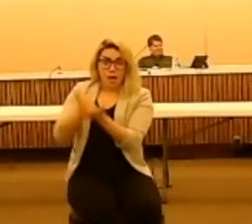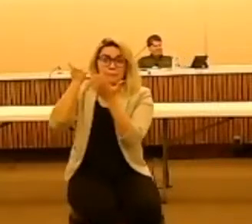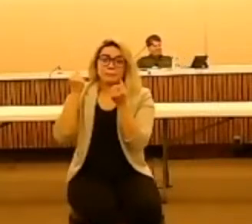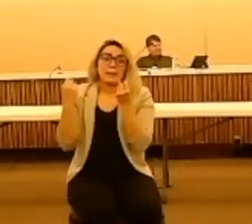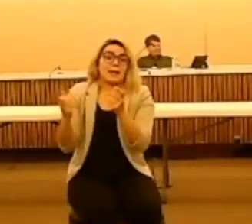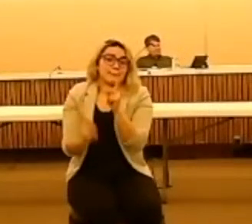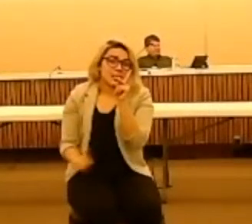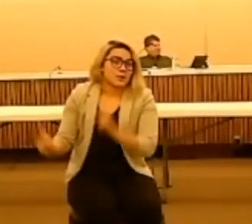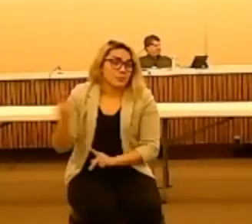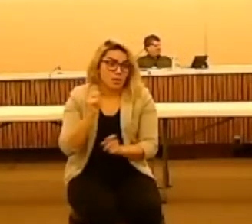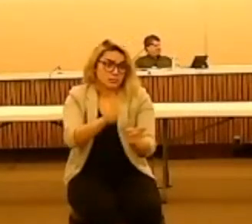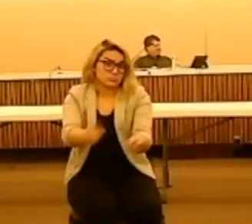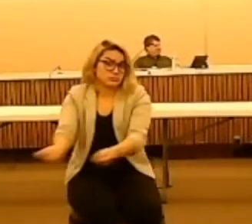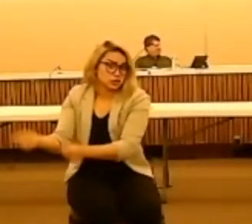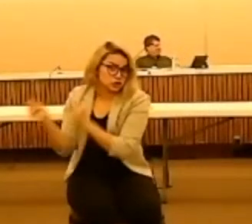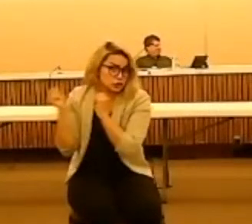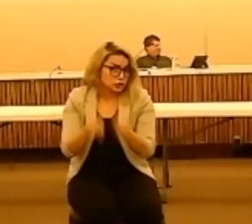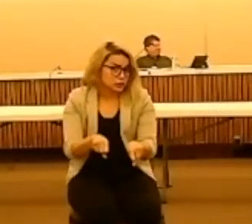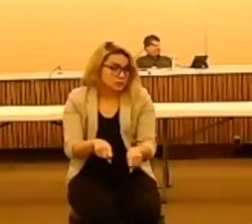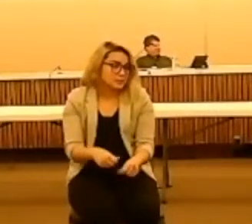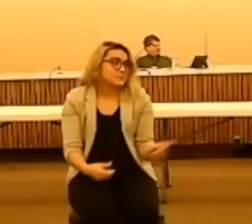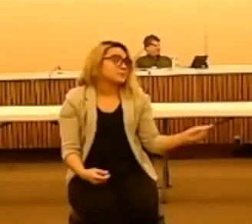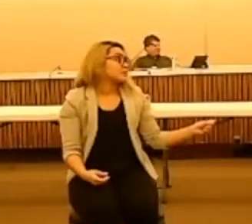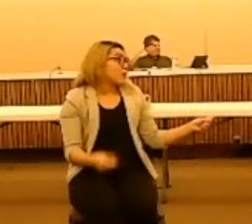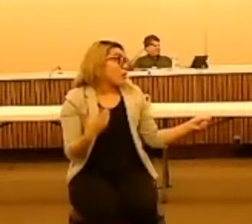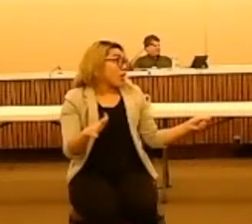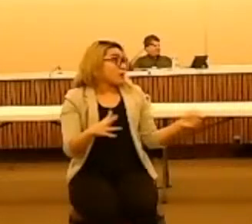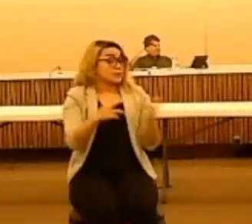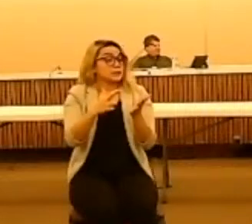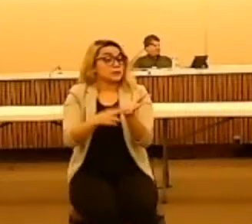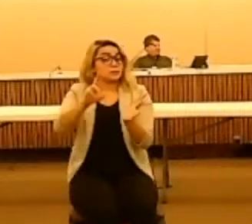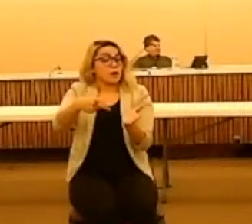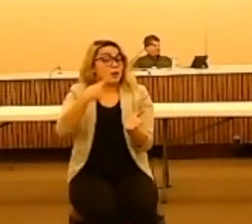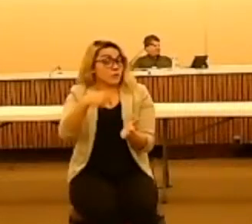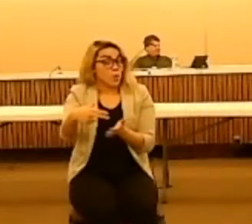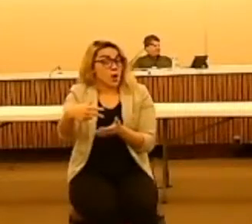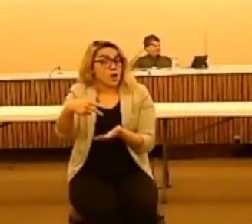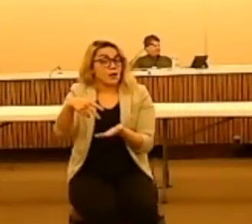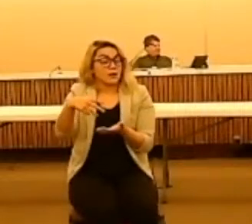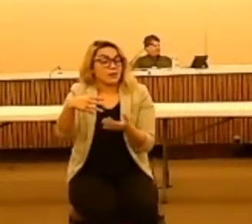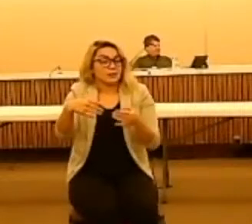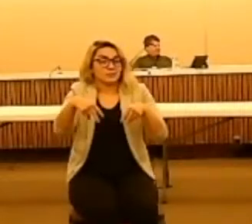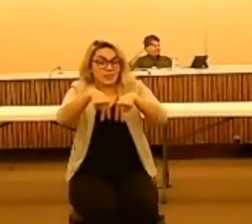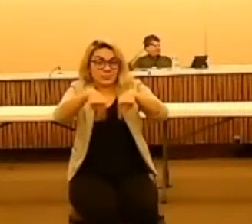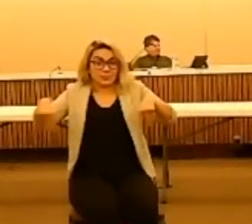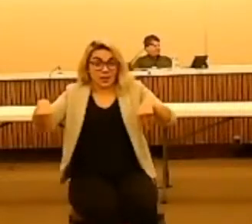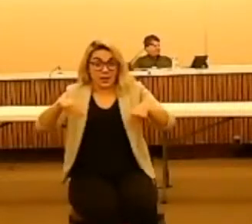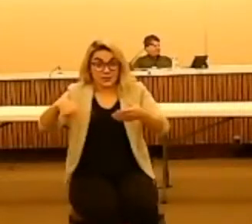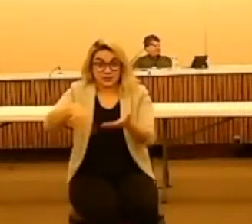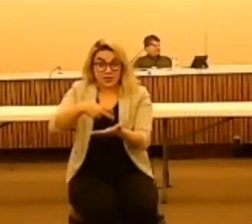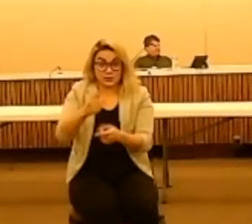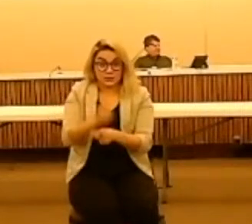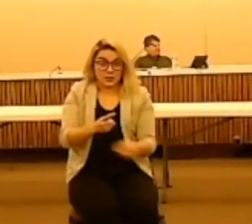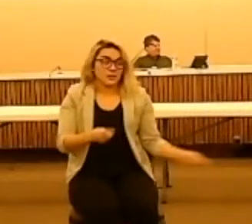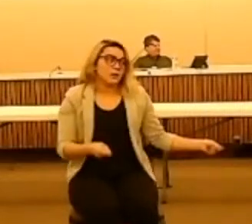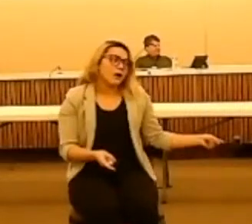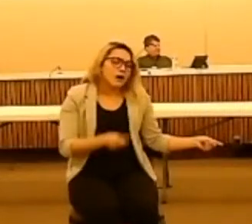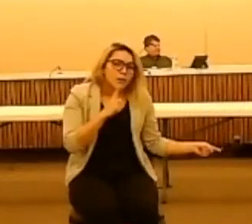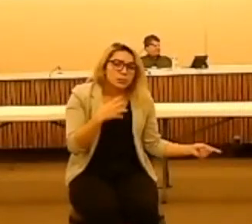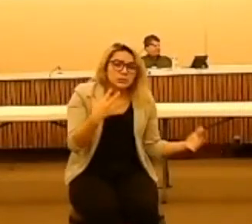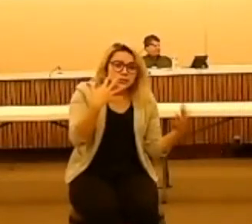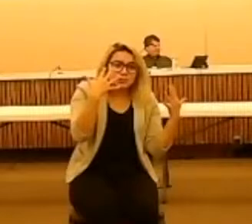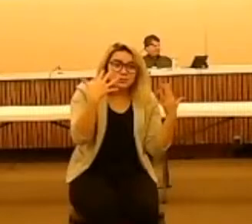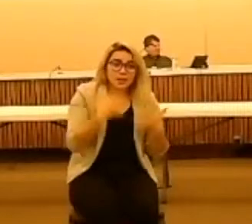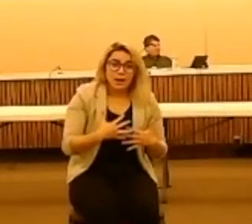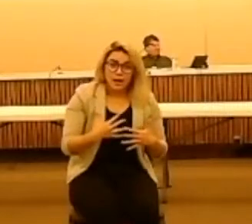I'm done. Just that you already signed up for the line dancing, right? The line dancing is very intriguing because it's a very sad time now, and that would make us